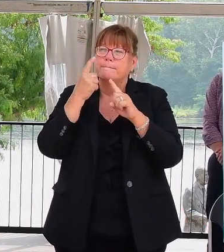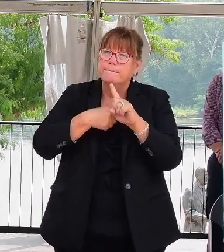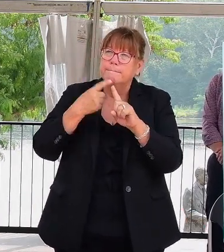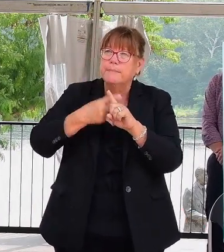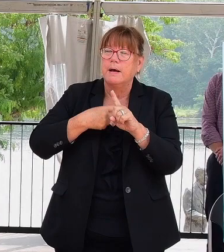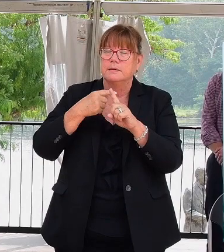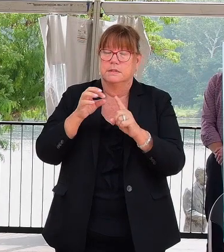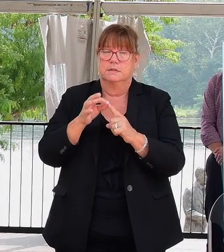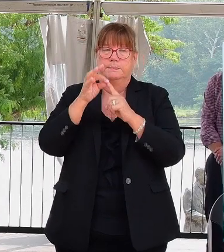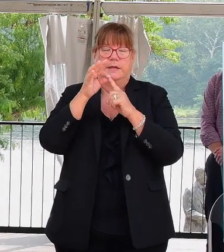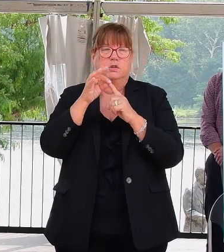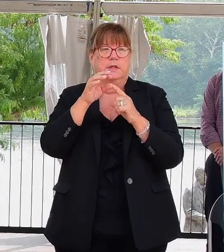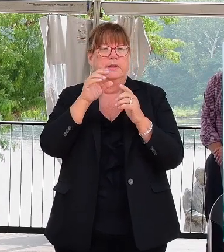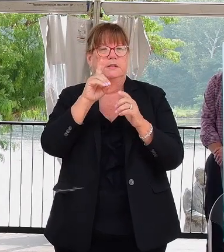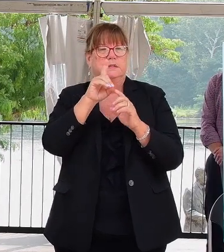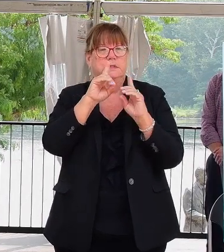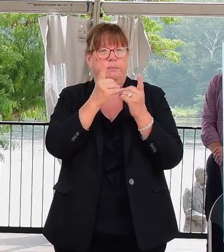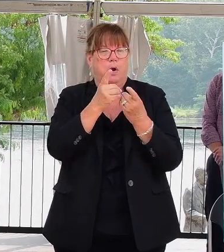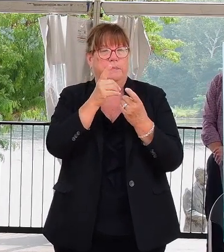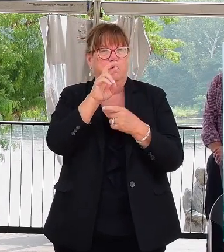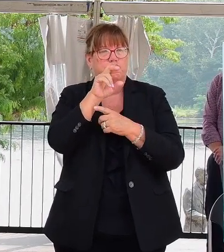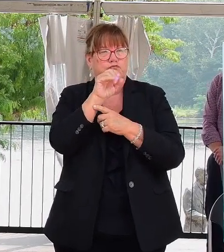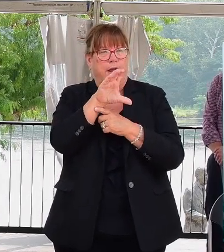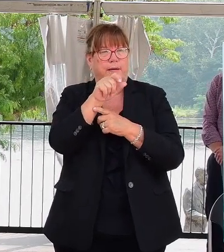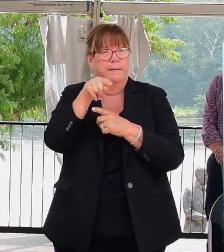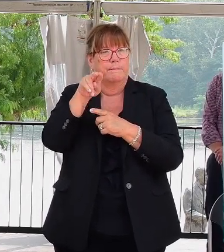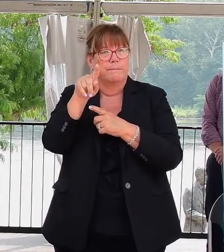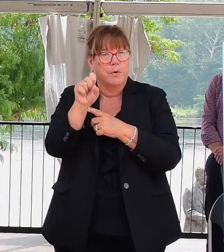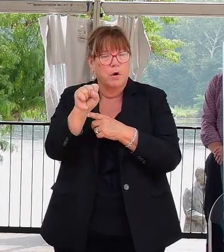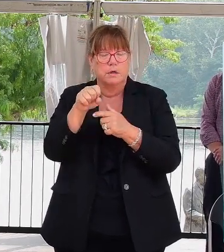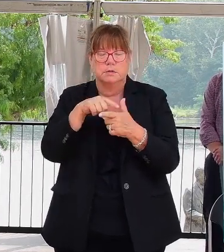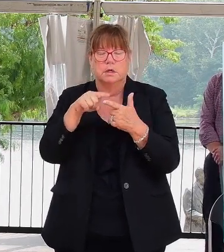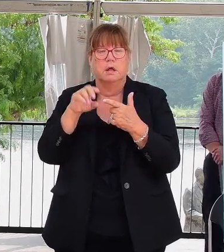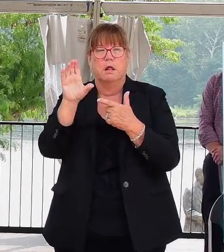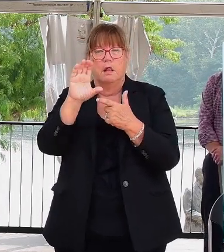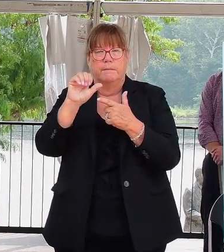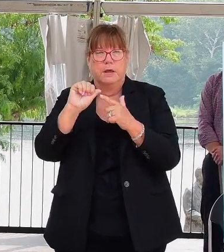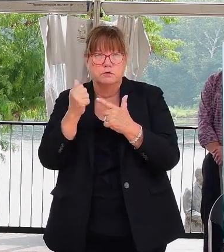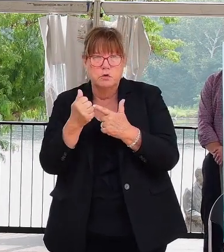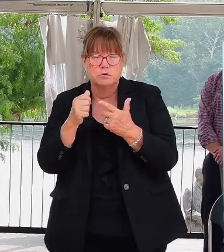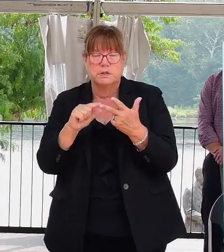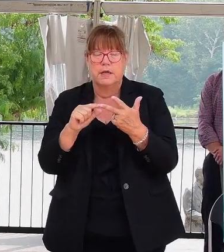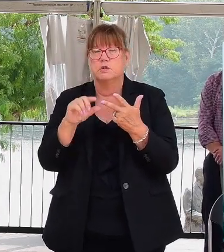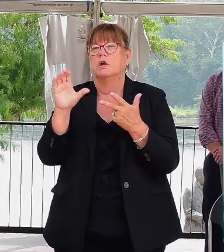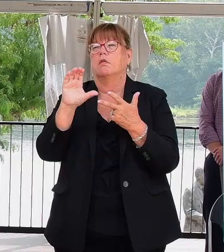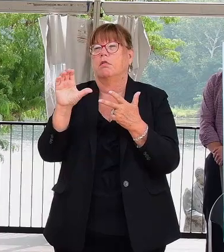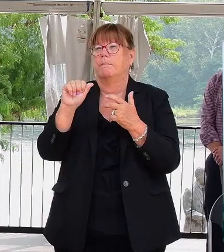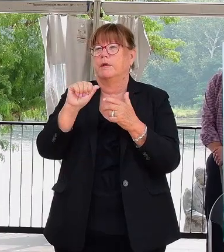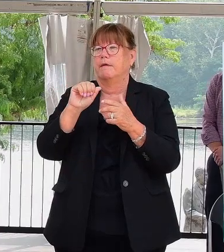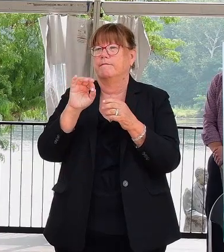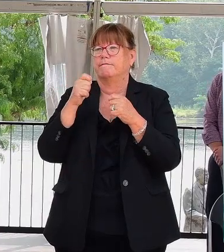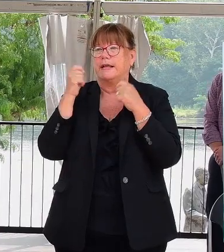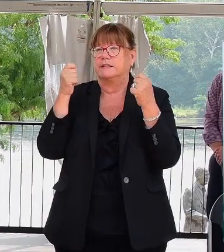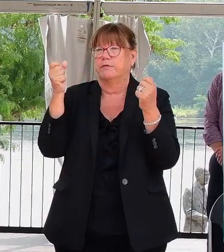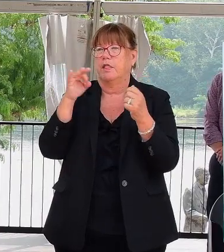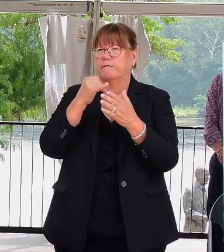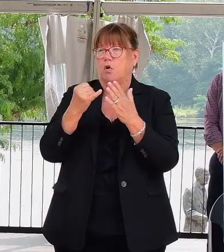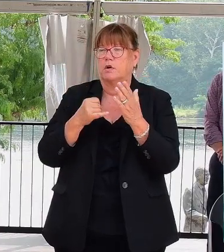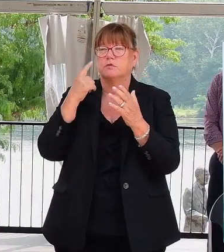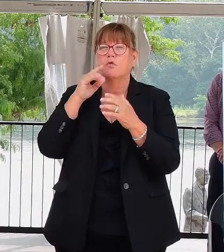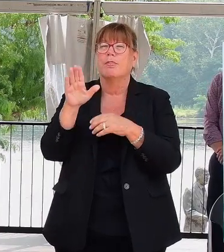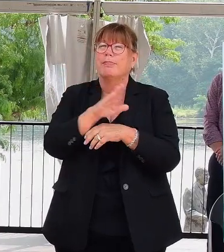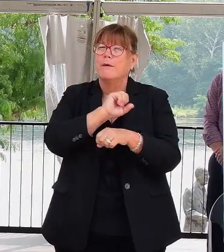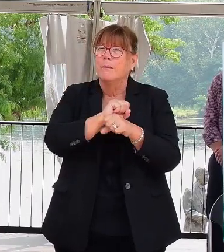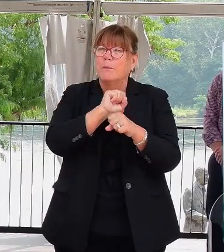want to recognize the Department of Recreation and Parks, Columbia Association, and the Columbia Festival of the Arts for their work to deliver, once